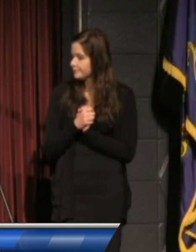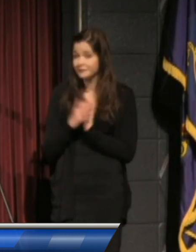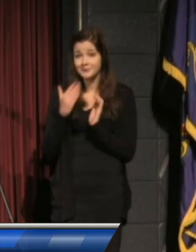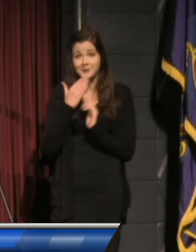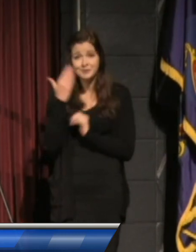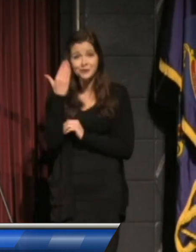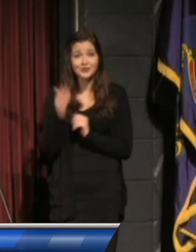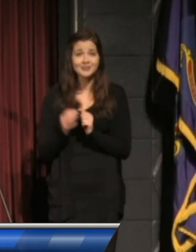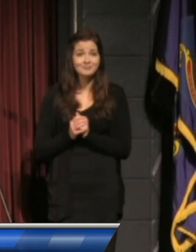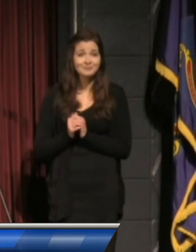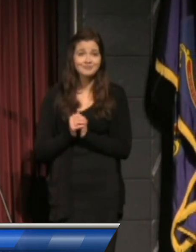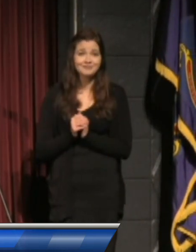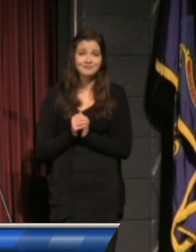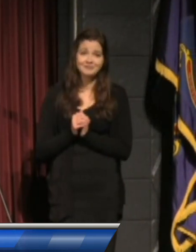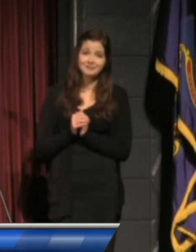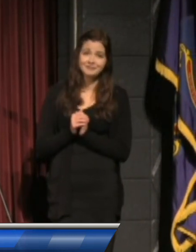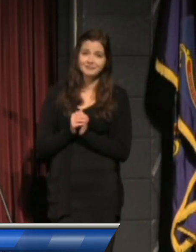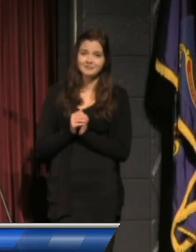Good morning, everyone.